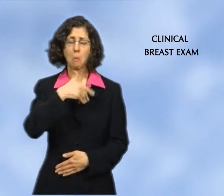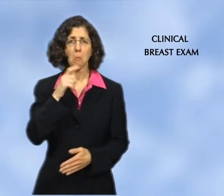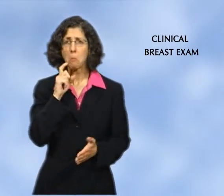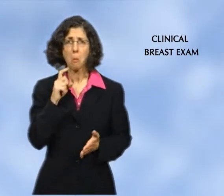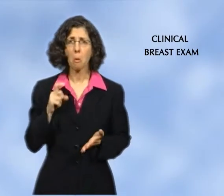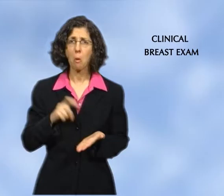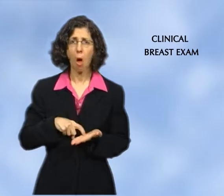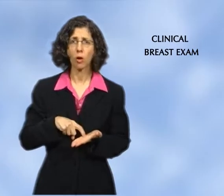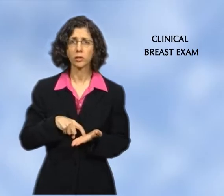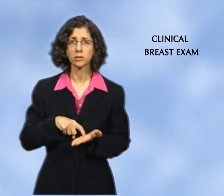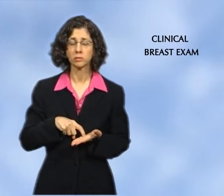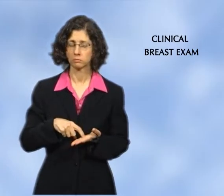screening.